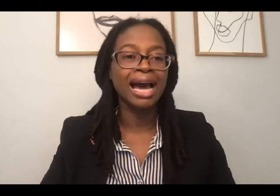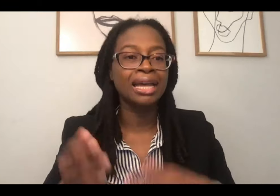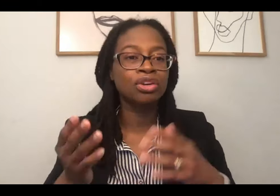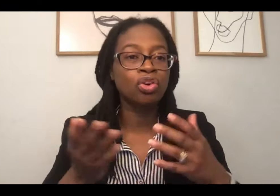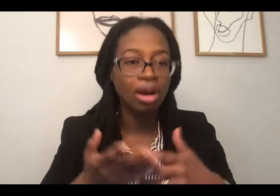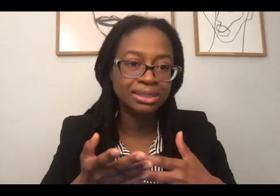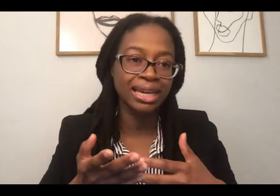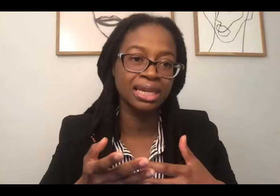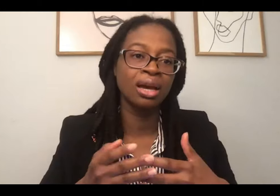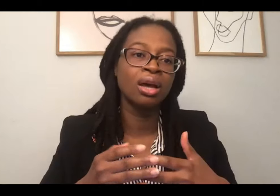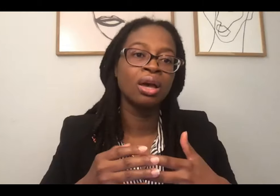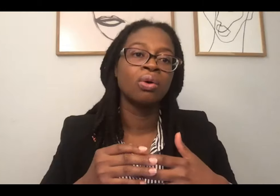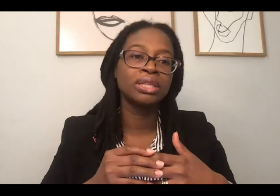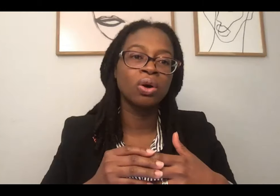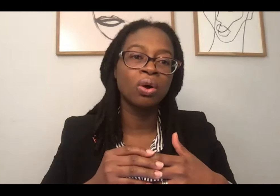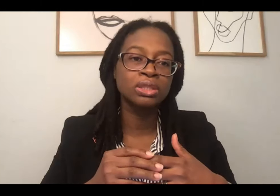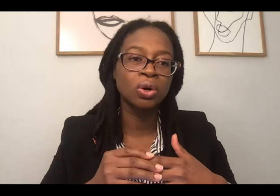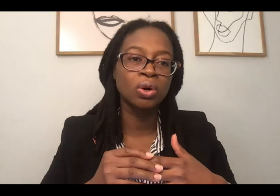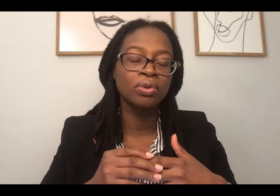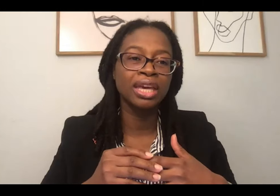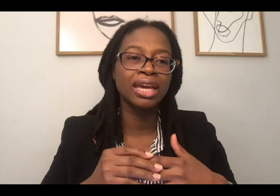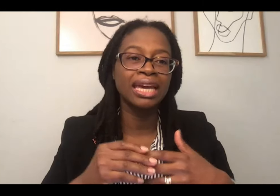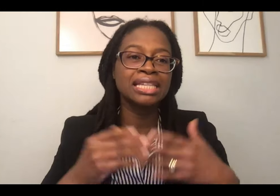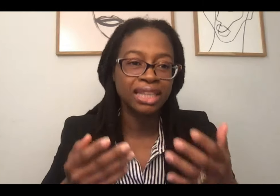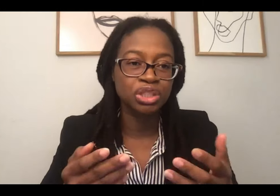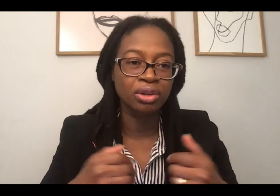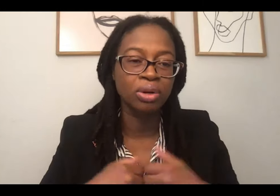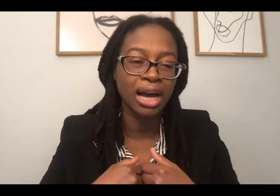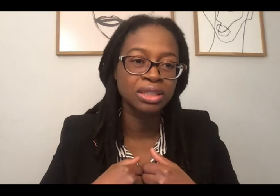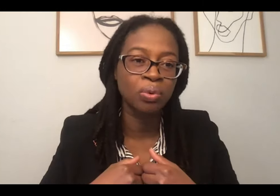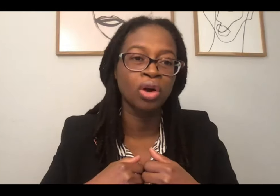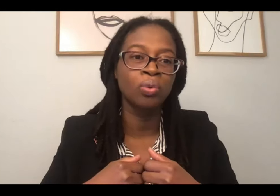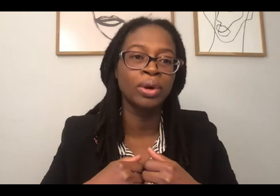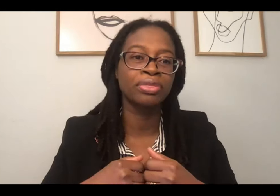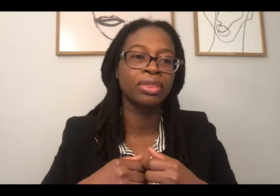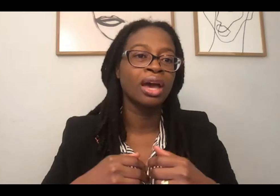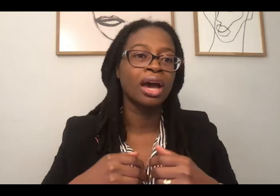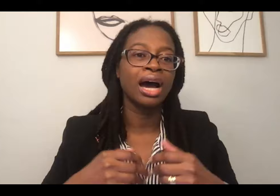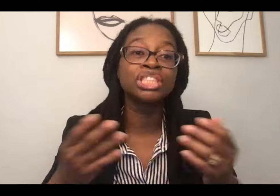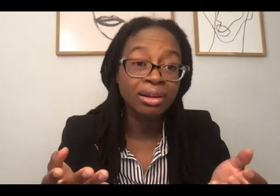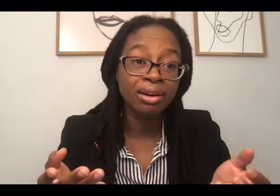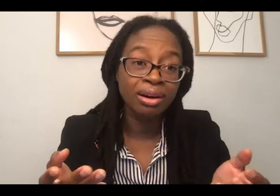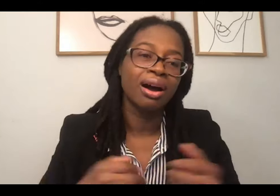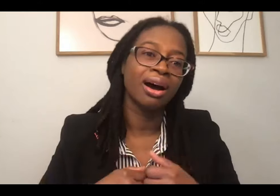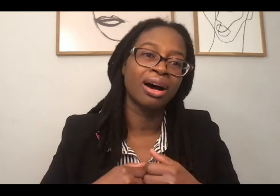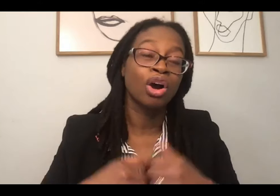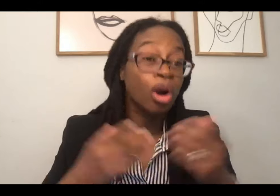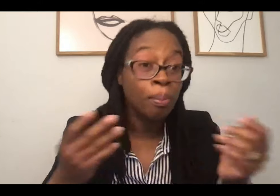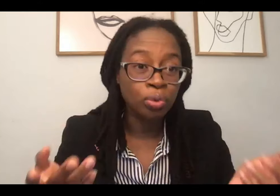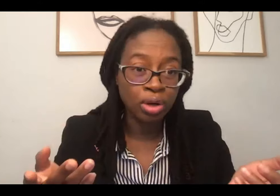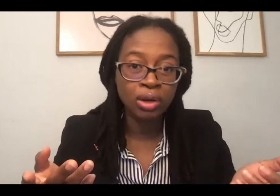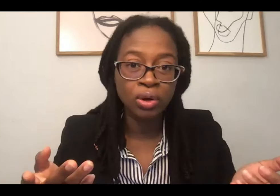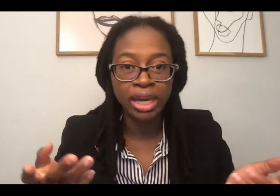and cross-sectoring with also the intersection, as it were, with gender,